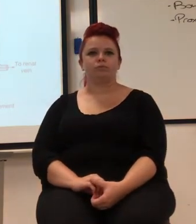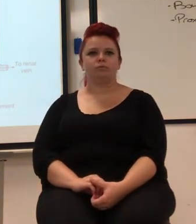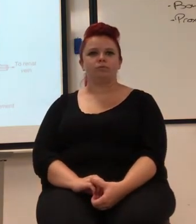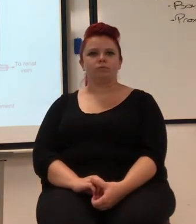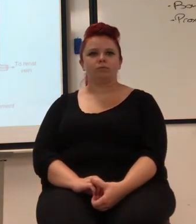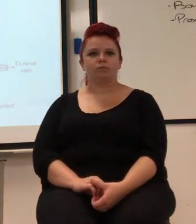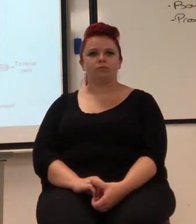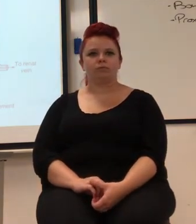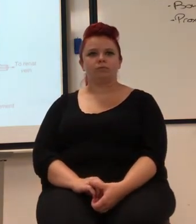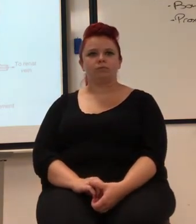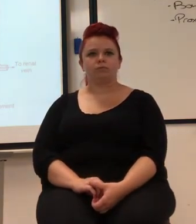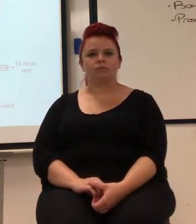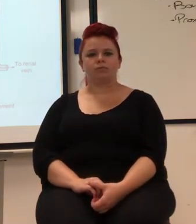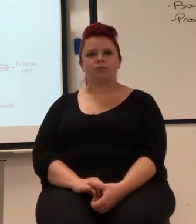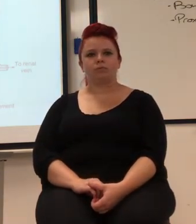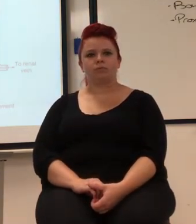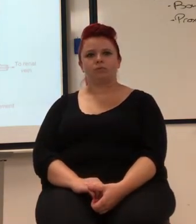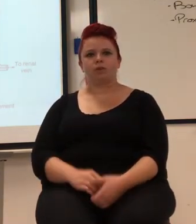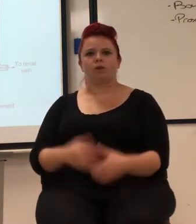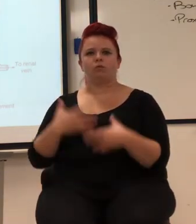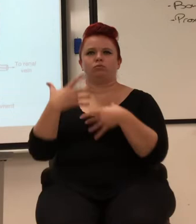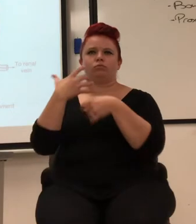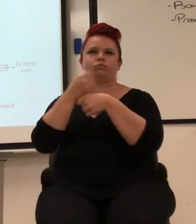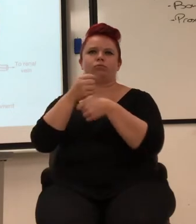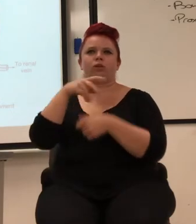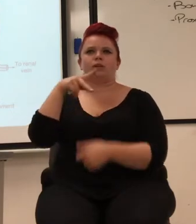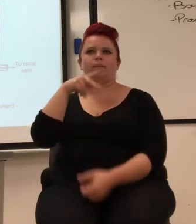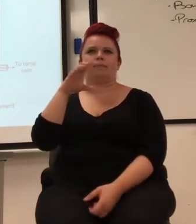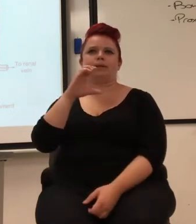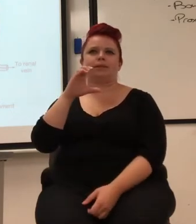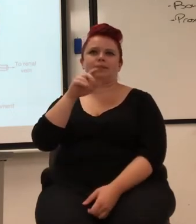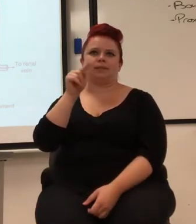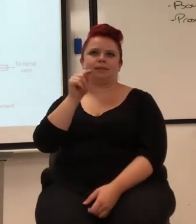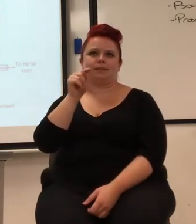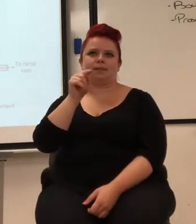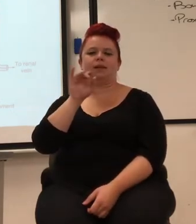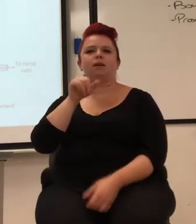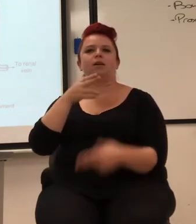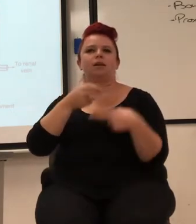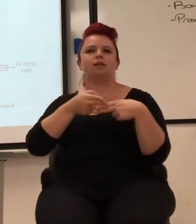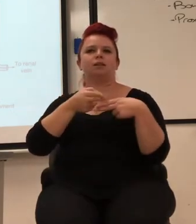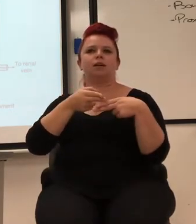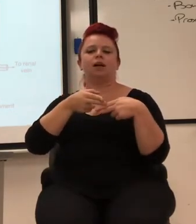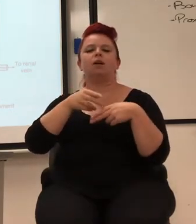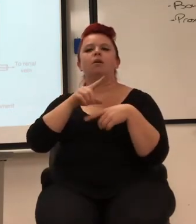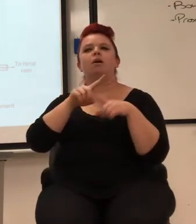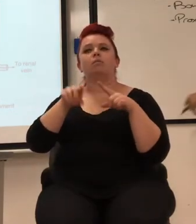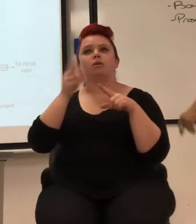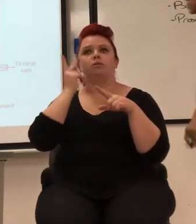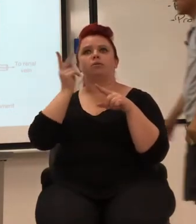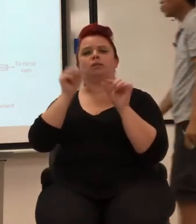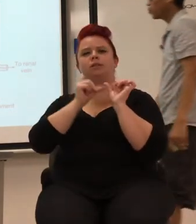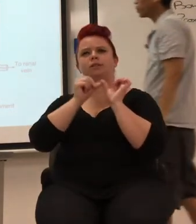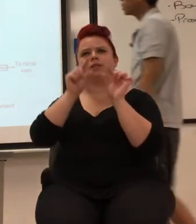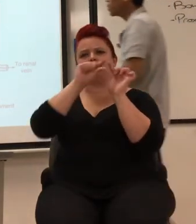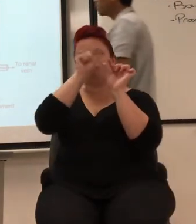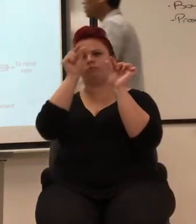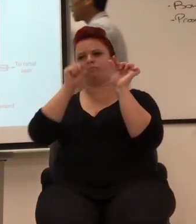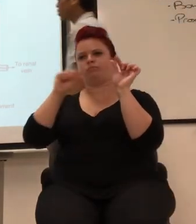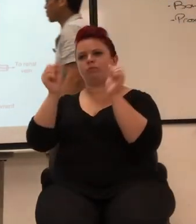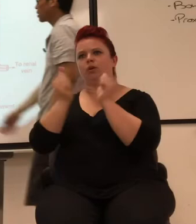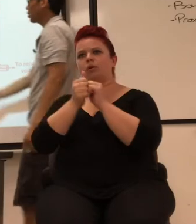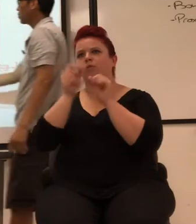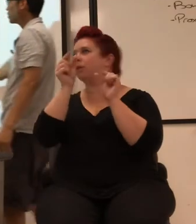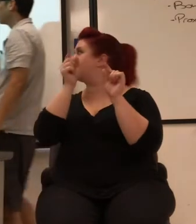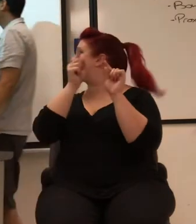tubule, PCT for short. And yeah, that's just the name of it. Now, as you can see, it's continuous with this loop,